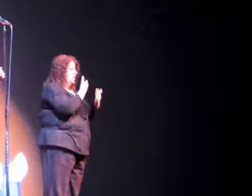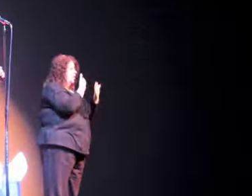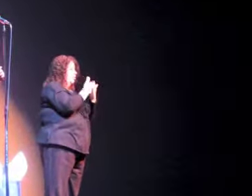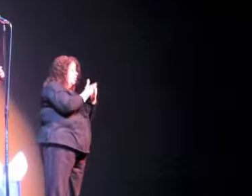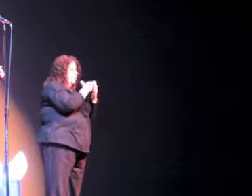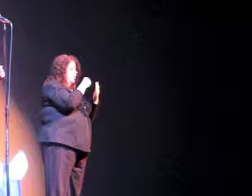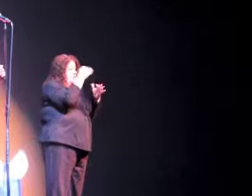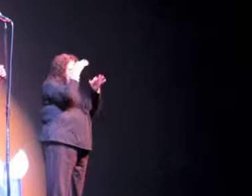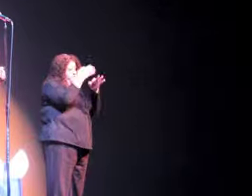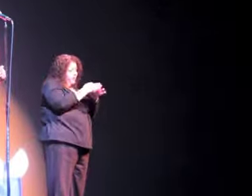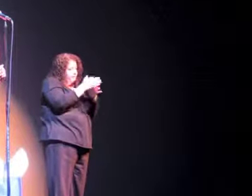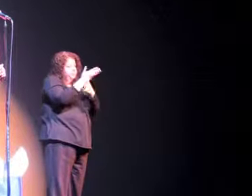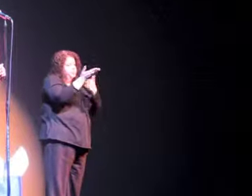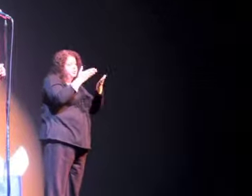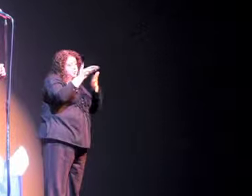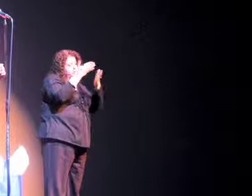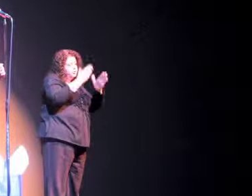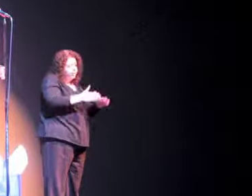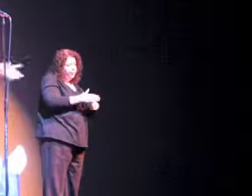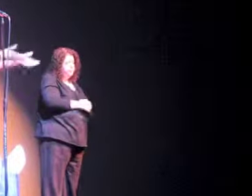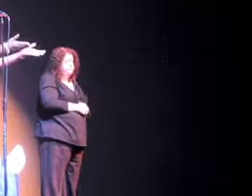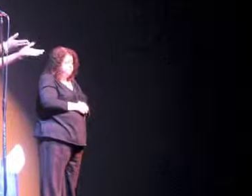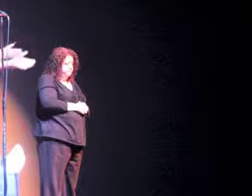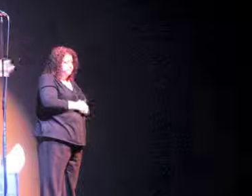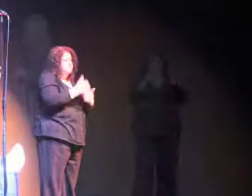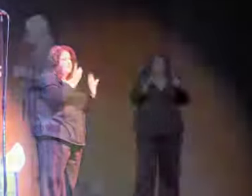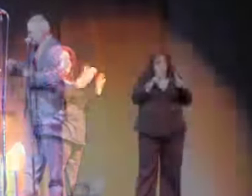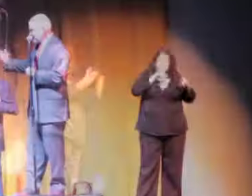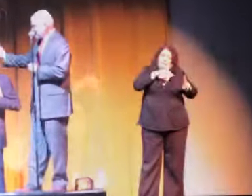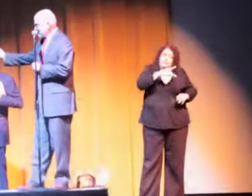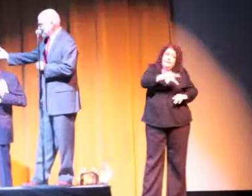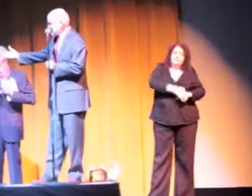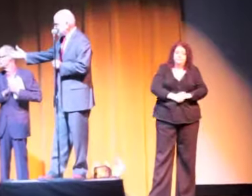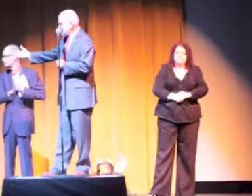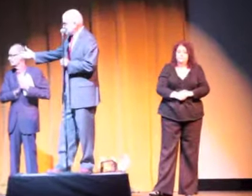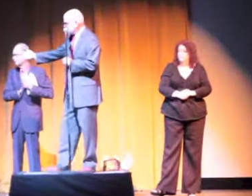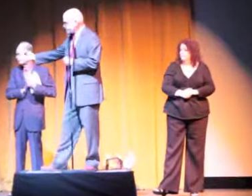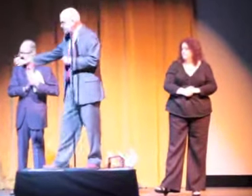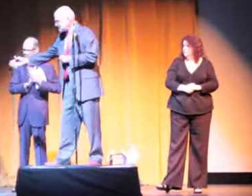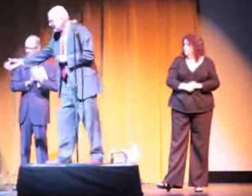and faithful servant. Your class act. Thank you.